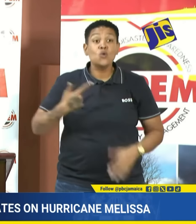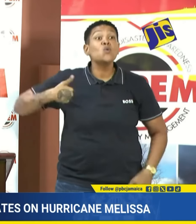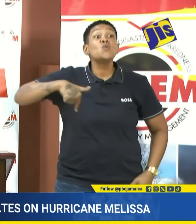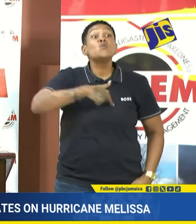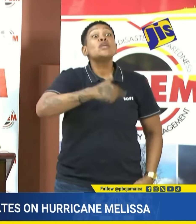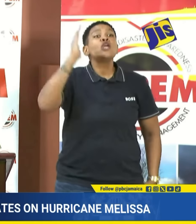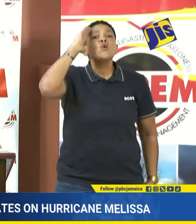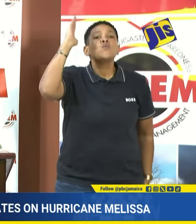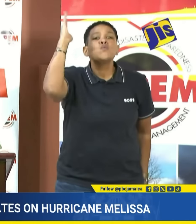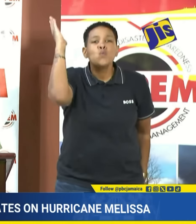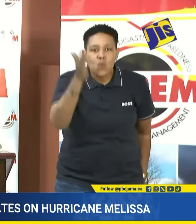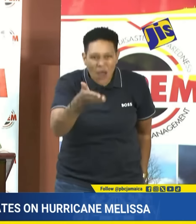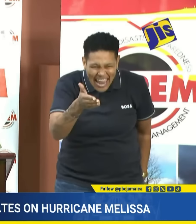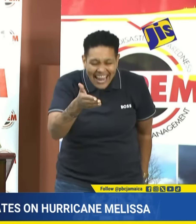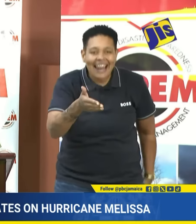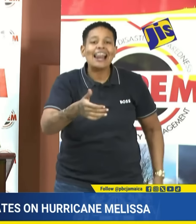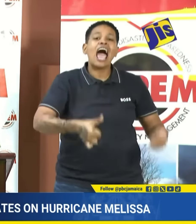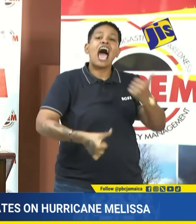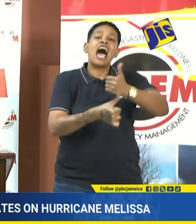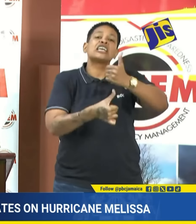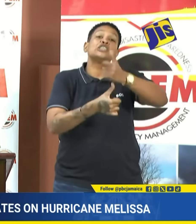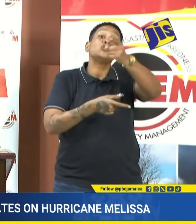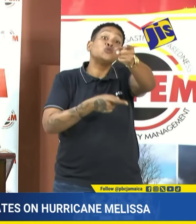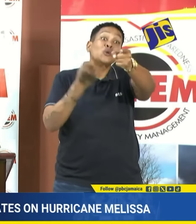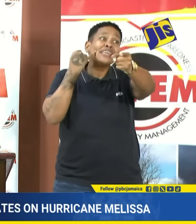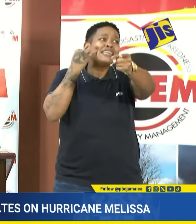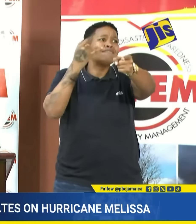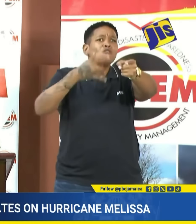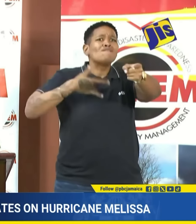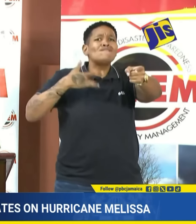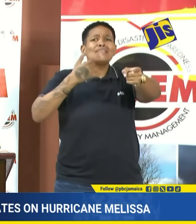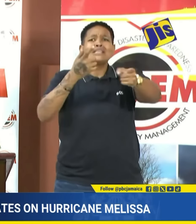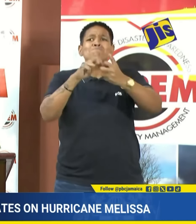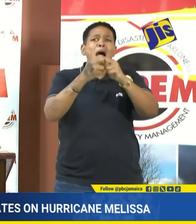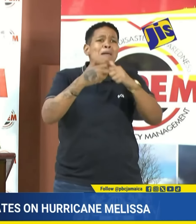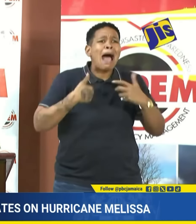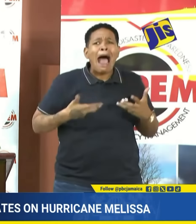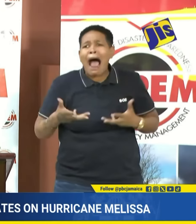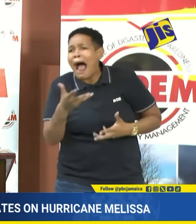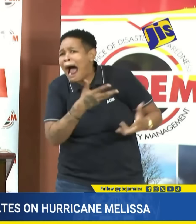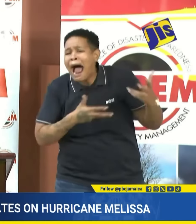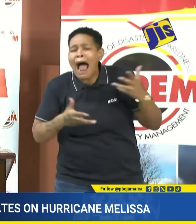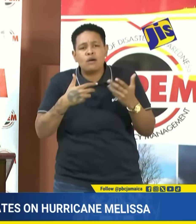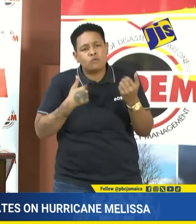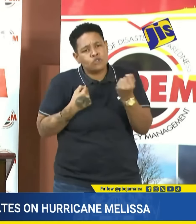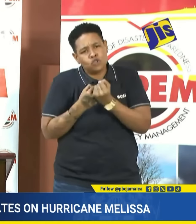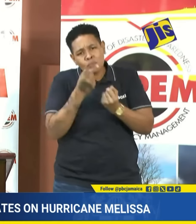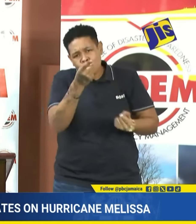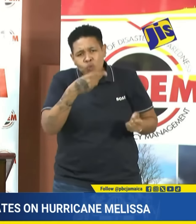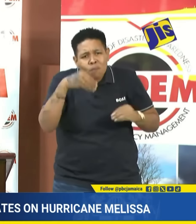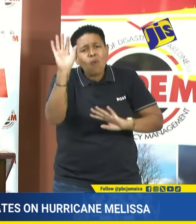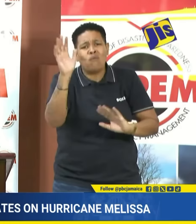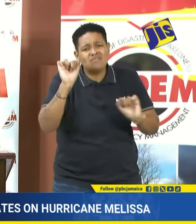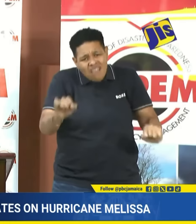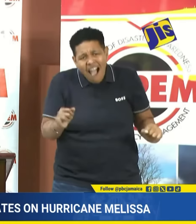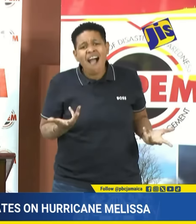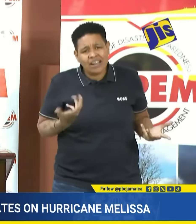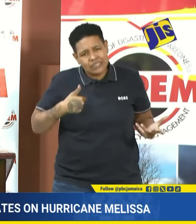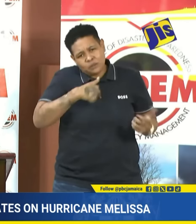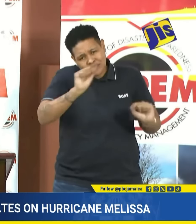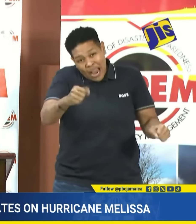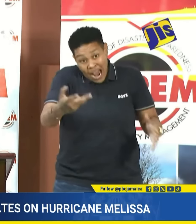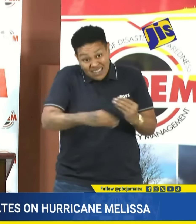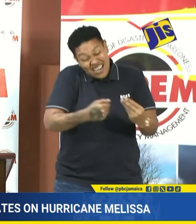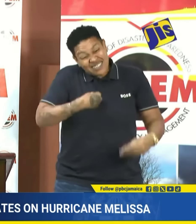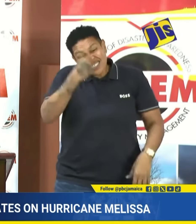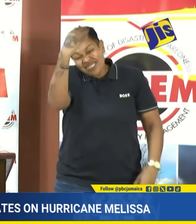We will assist you if you are having problems in moving.